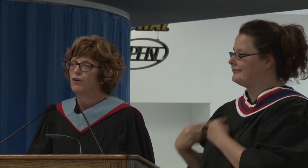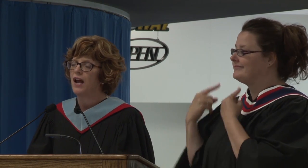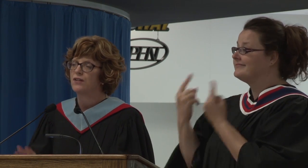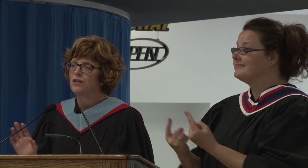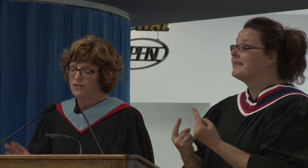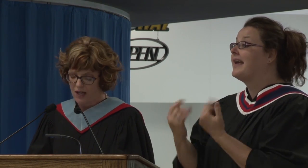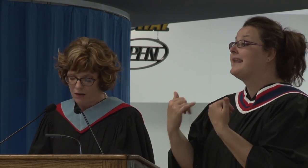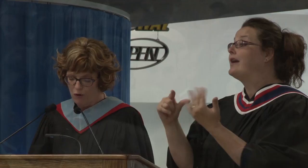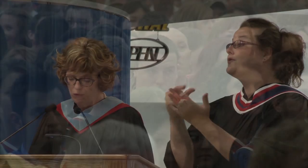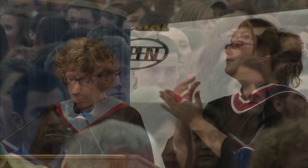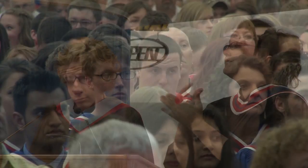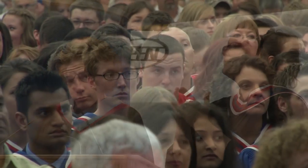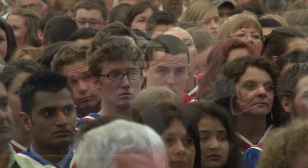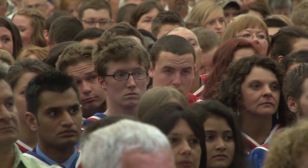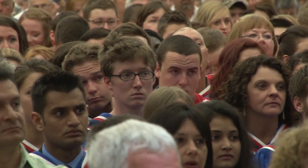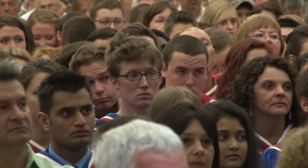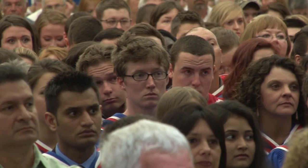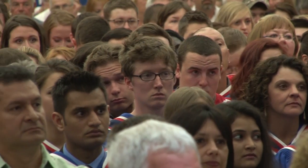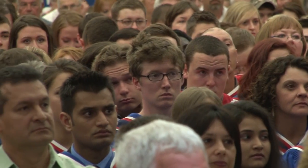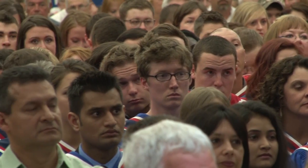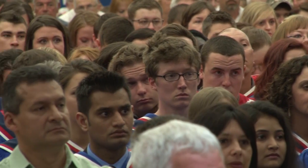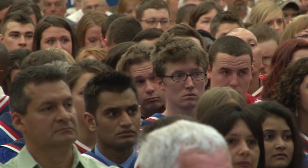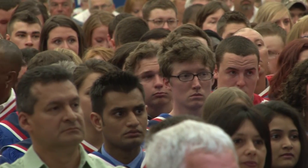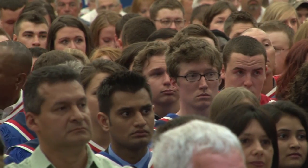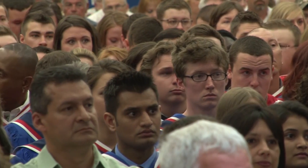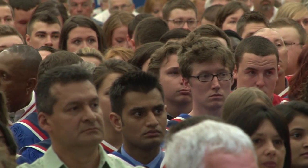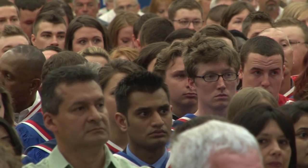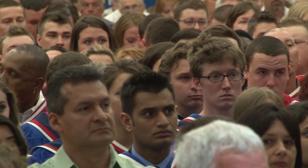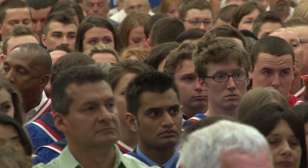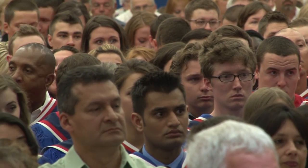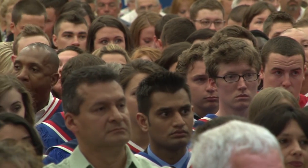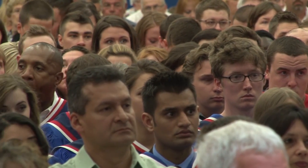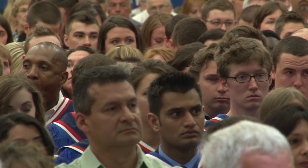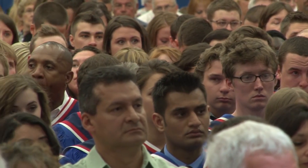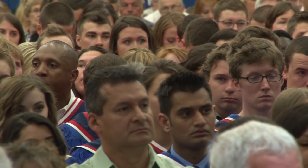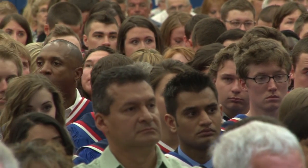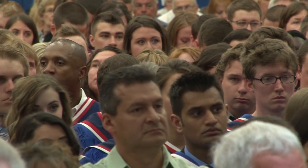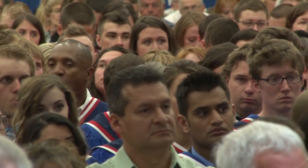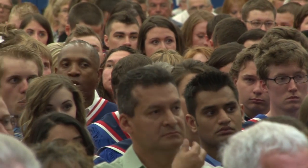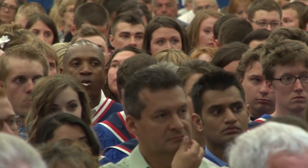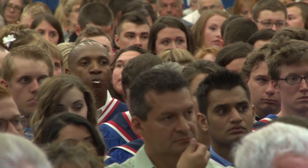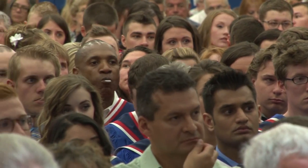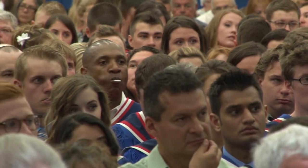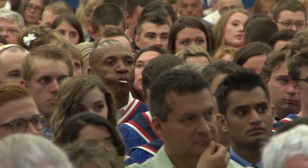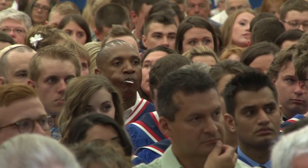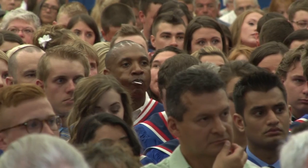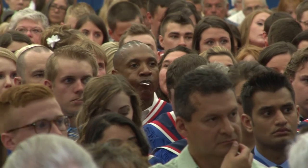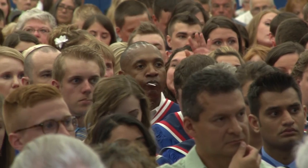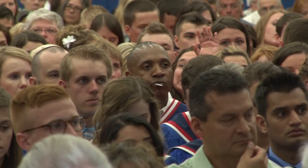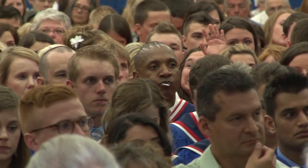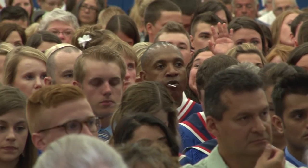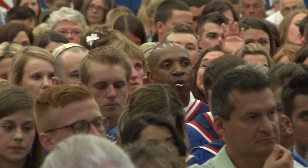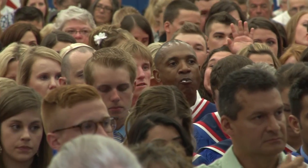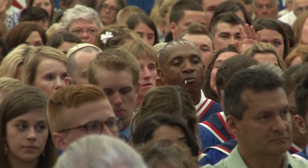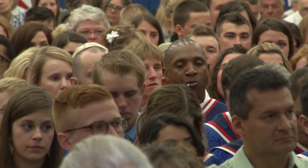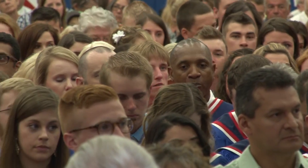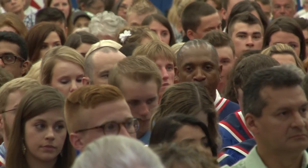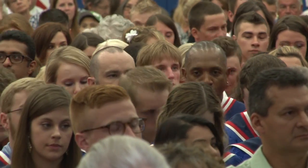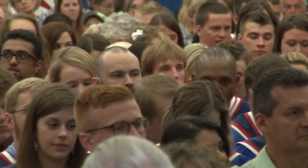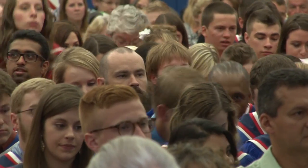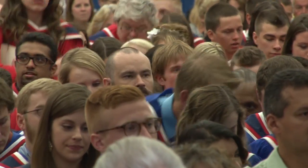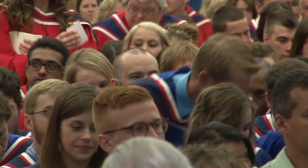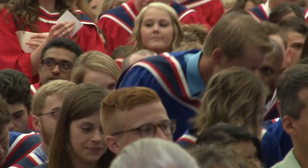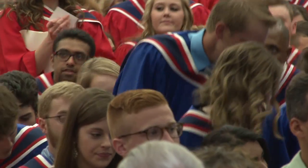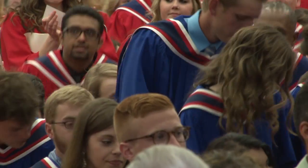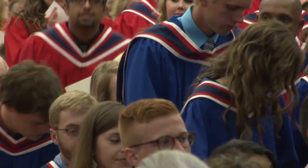graduates, I'm going to ask you to take a moment, please, and join me in giving all these wonderful supporters a standing ovation. Please stand up. You know they deserve it,